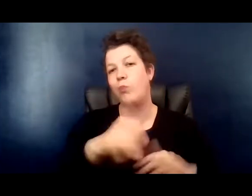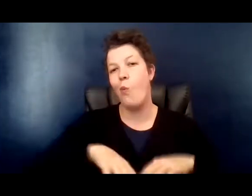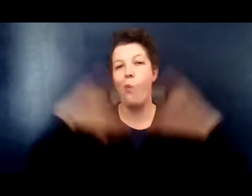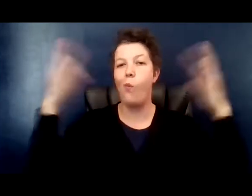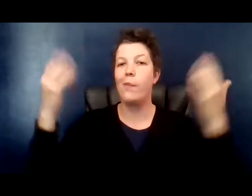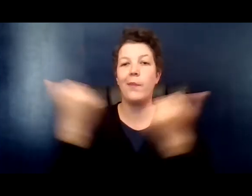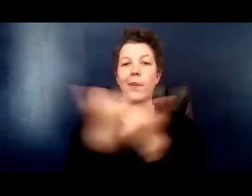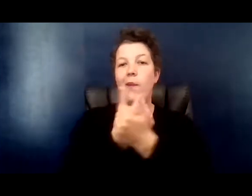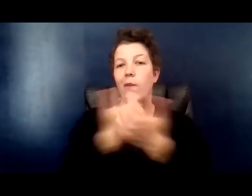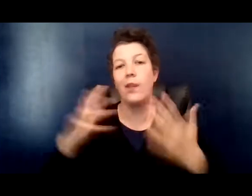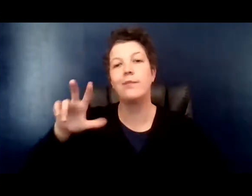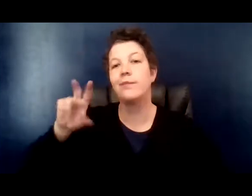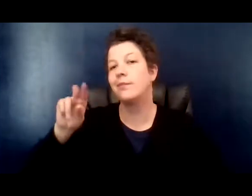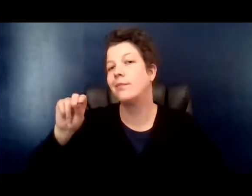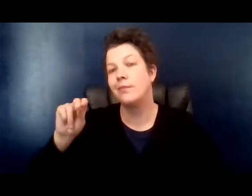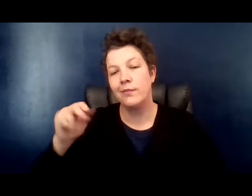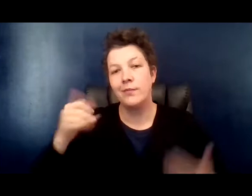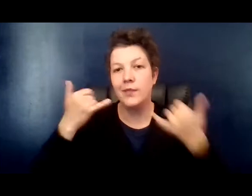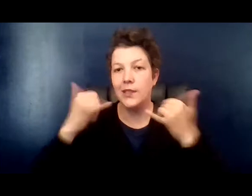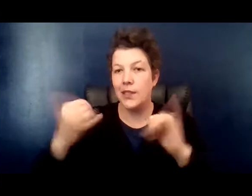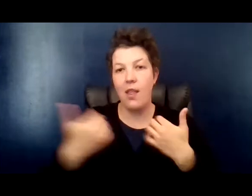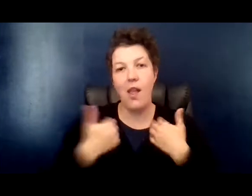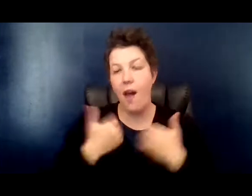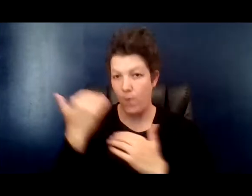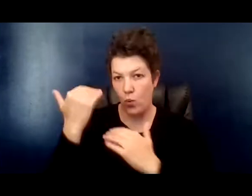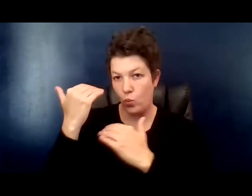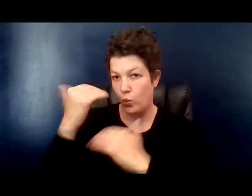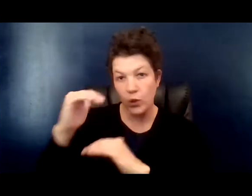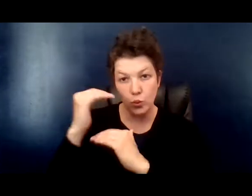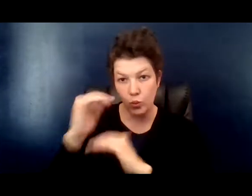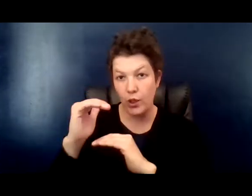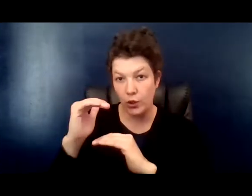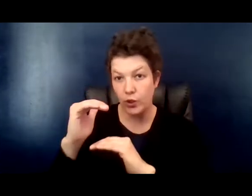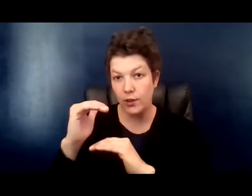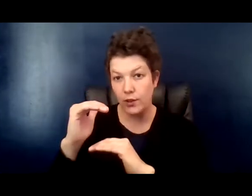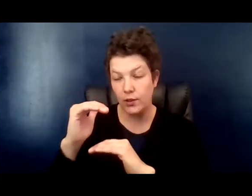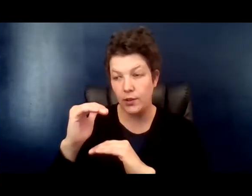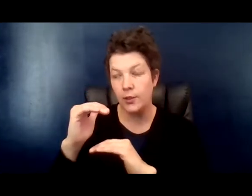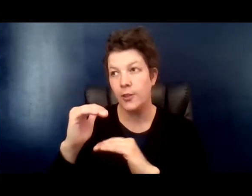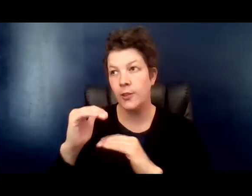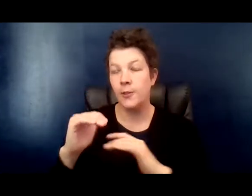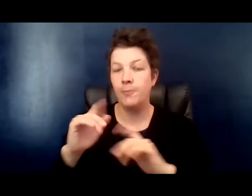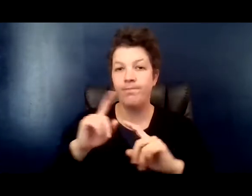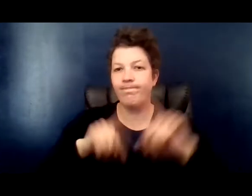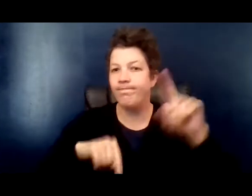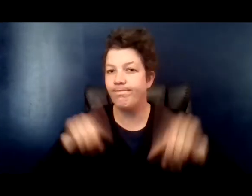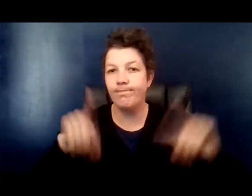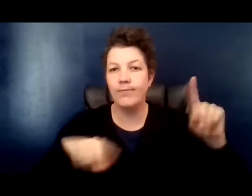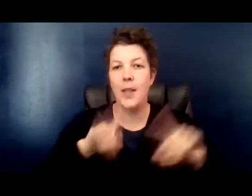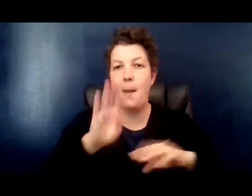be, you know, some restrictions that are going to be in these different types of industries.